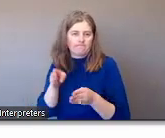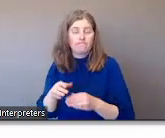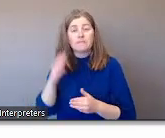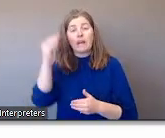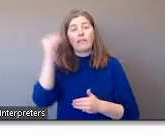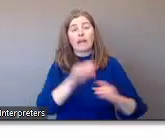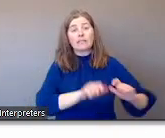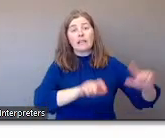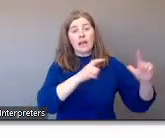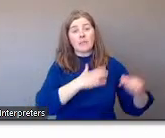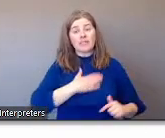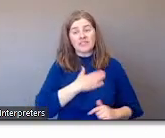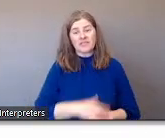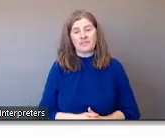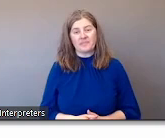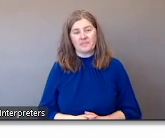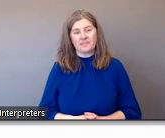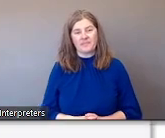slide.